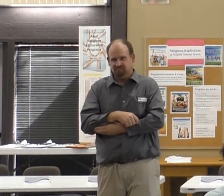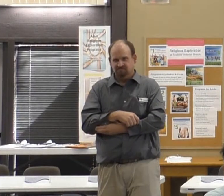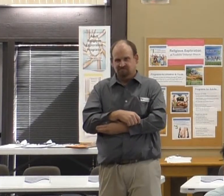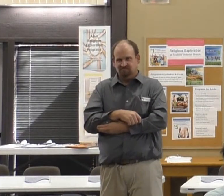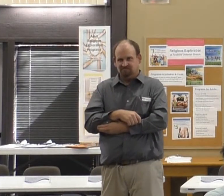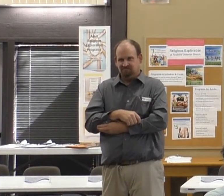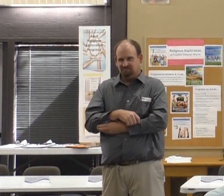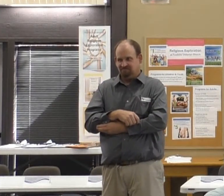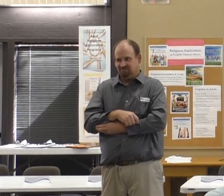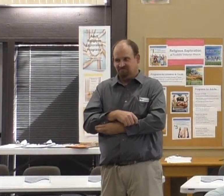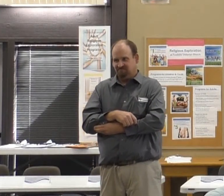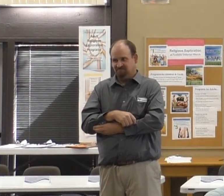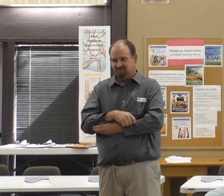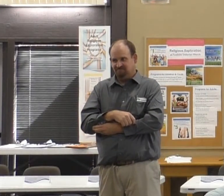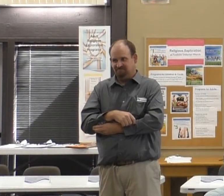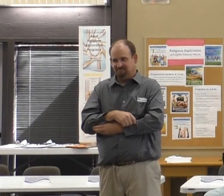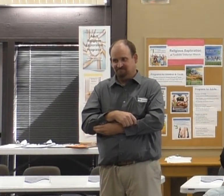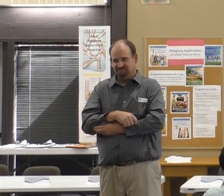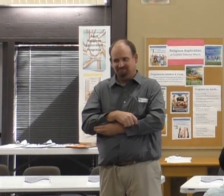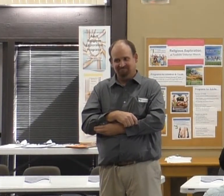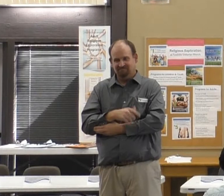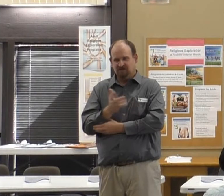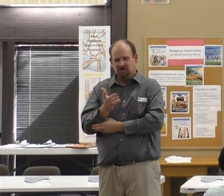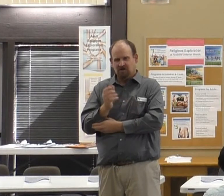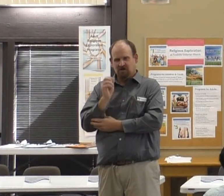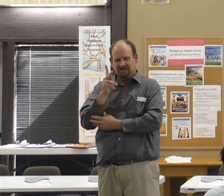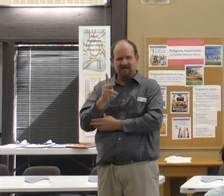to understand each other?